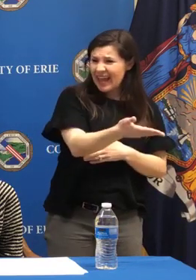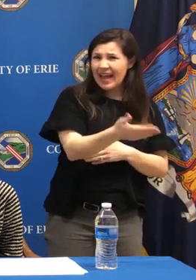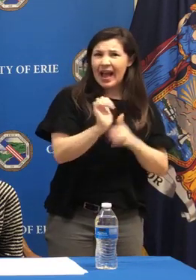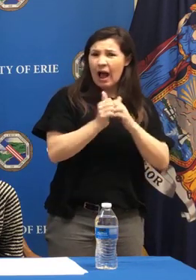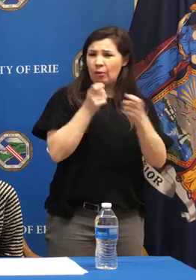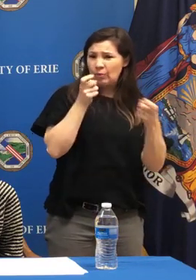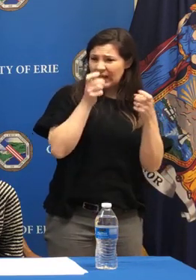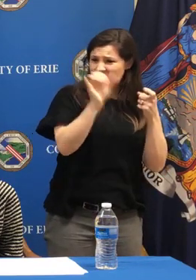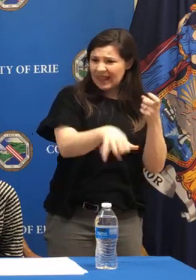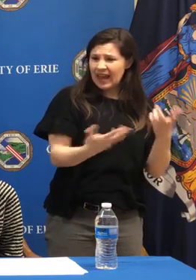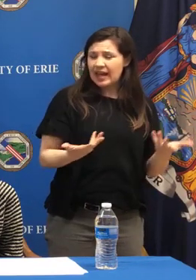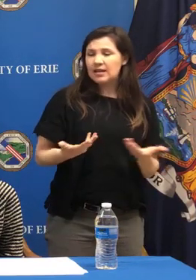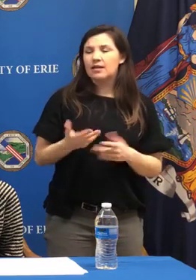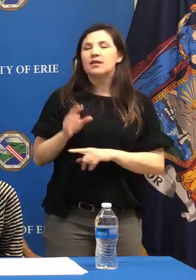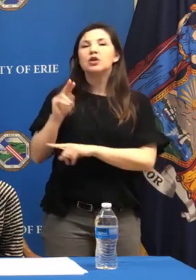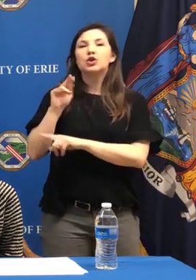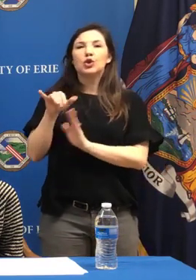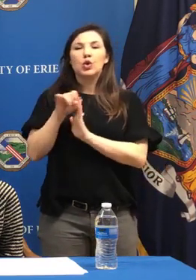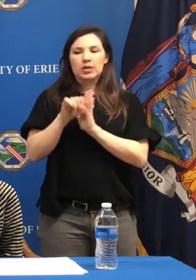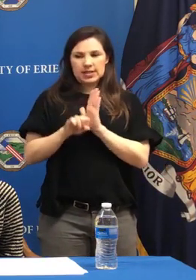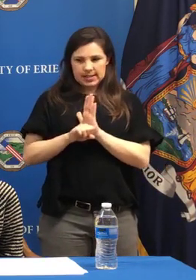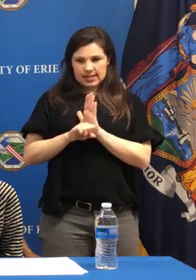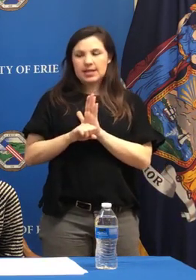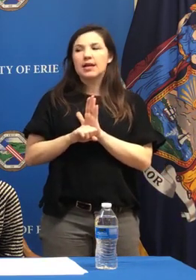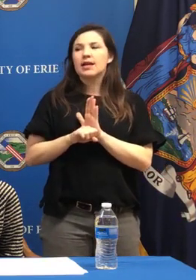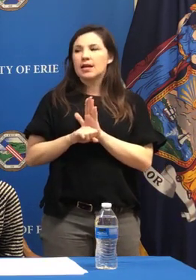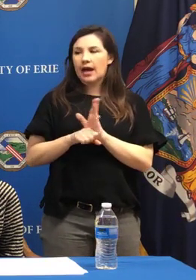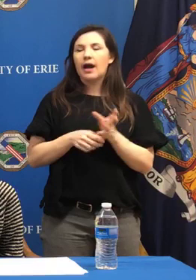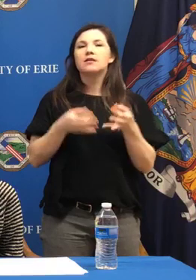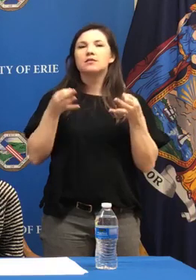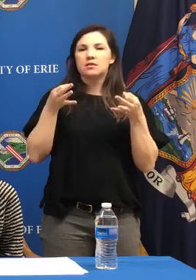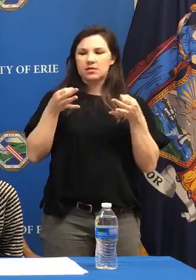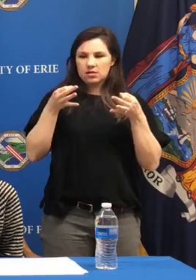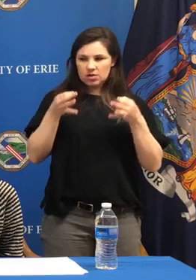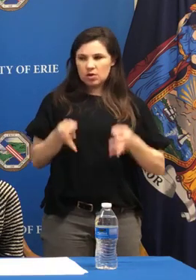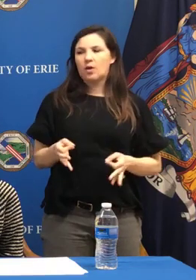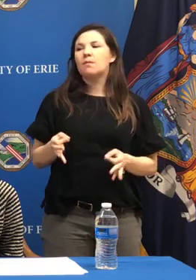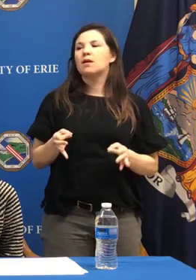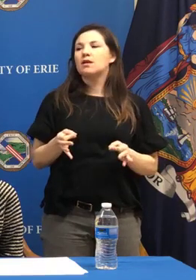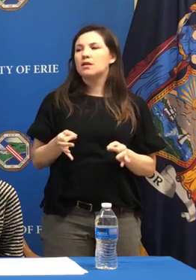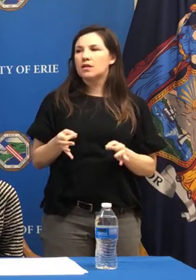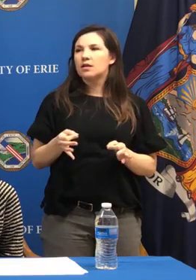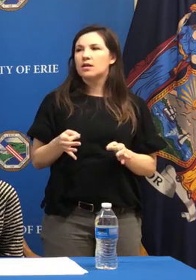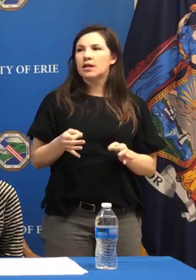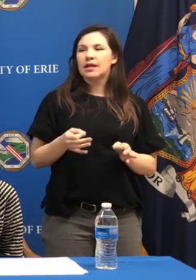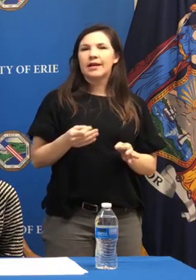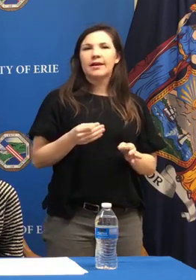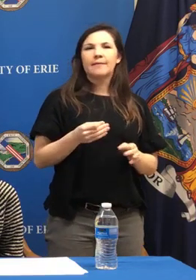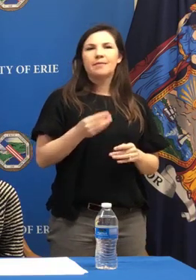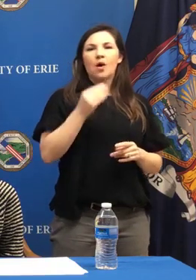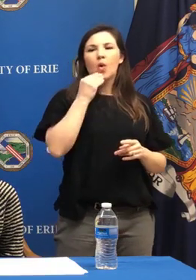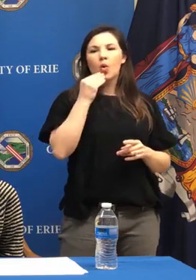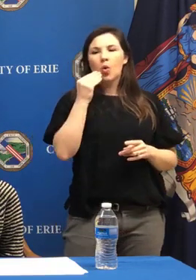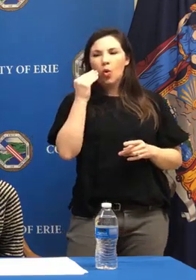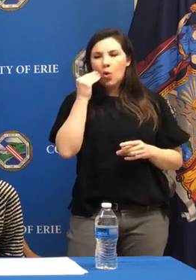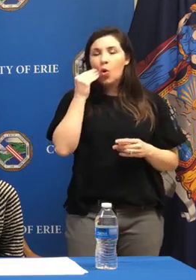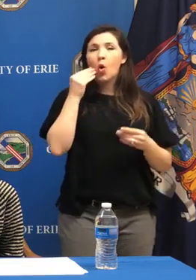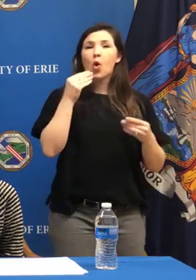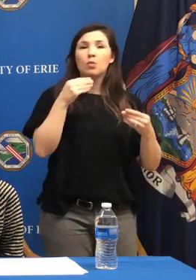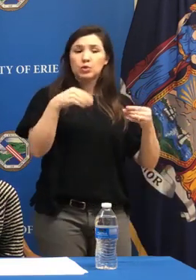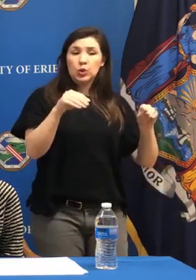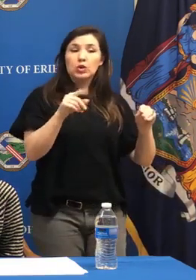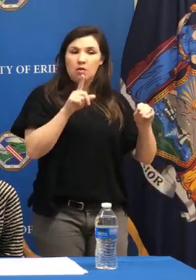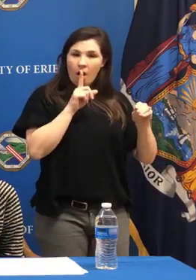regulate? New York State has determined in order that these types of home goods retailers are